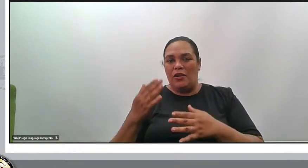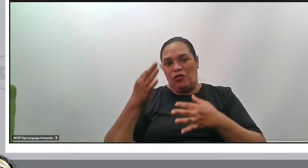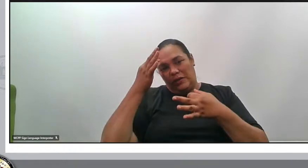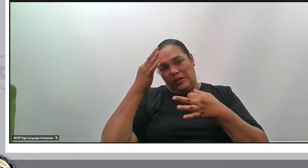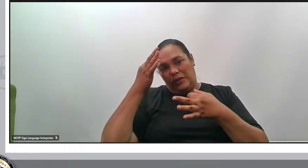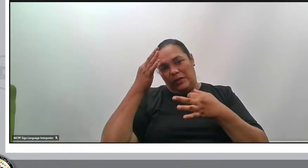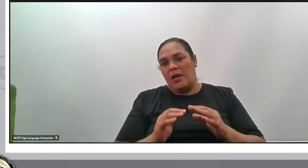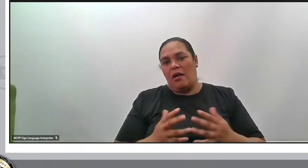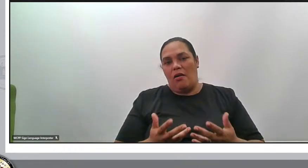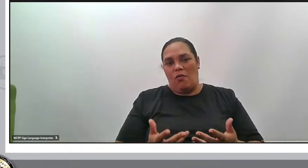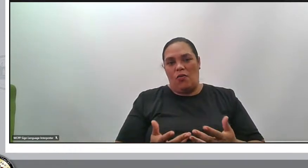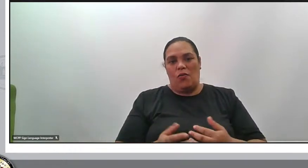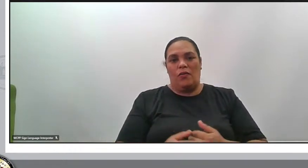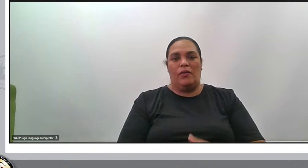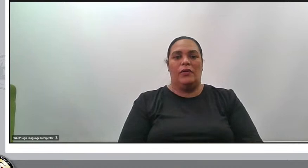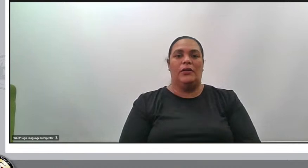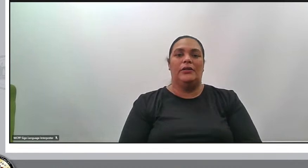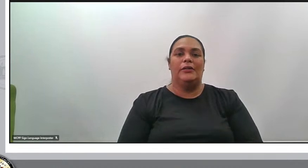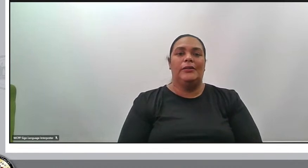made.